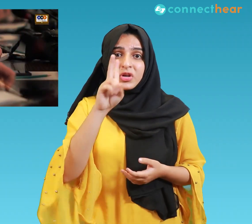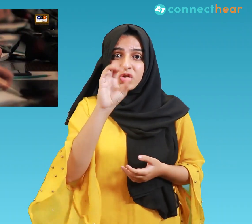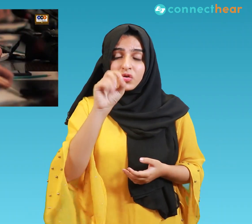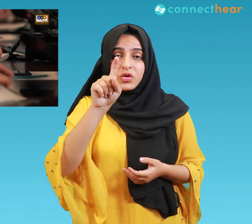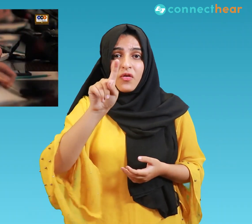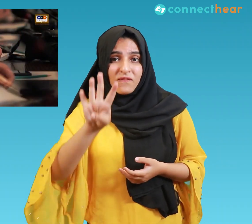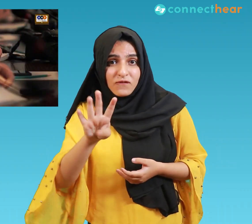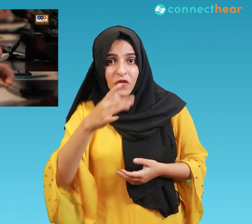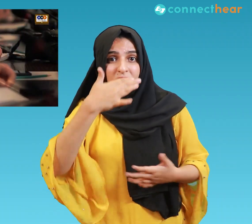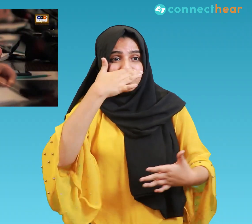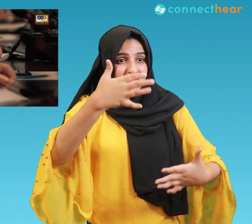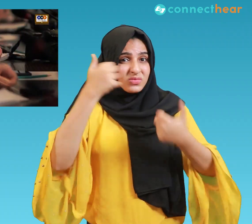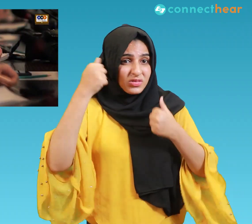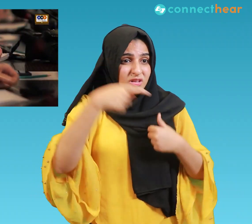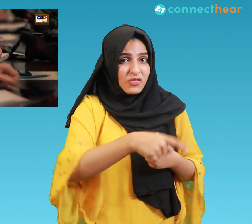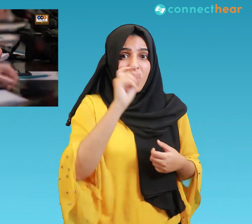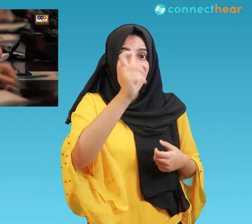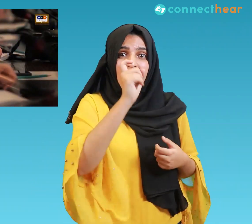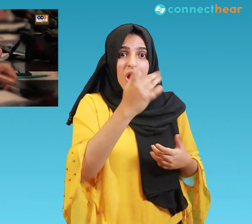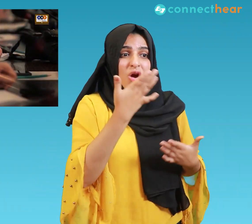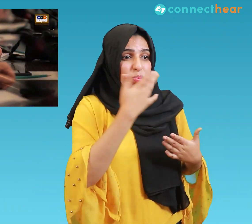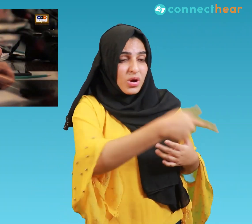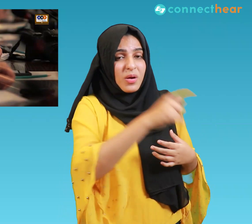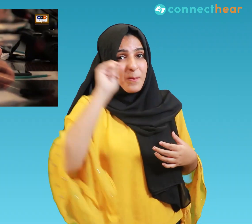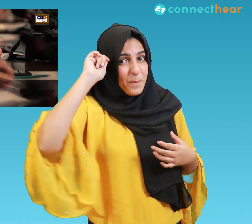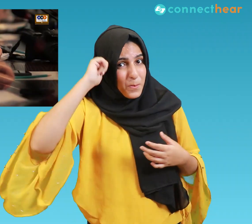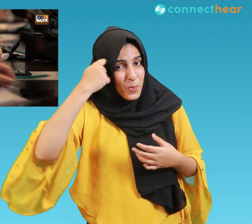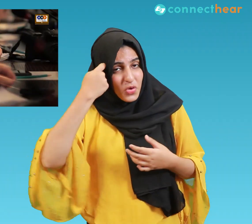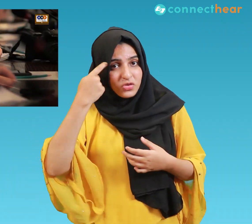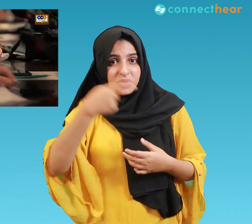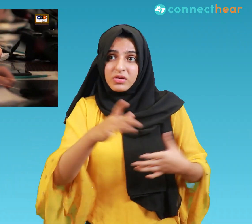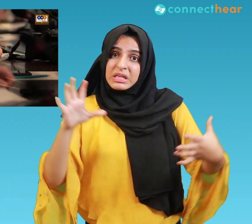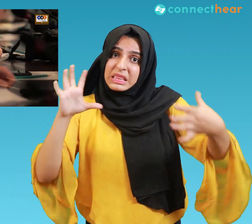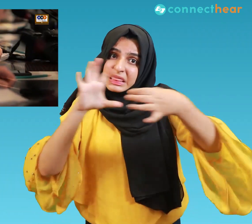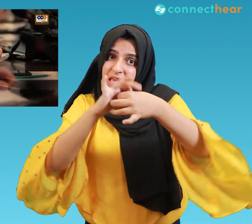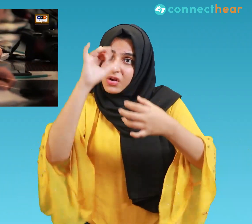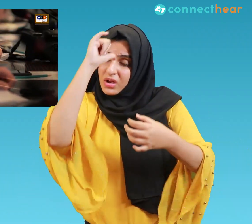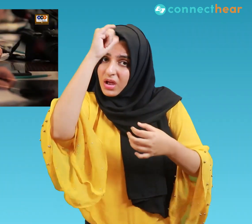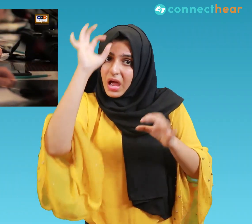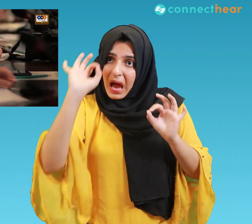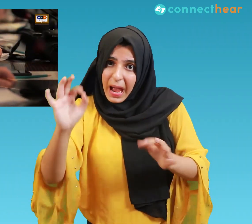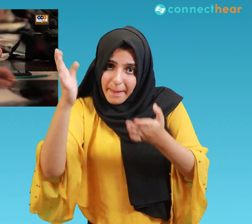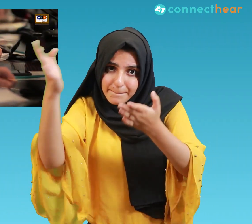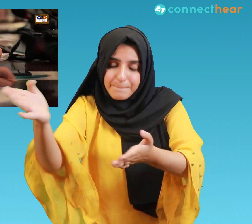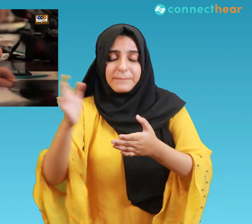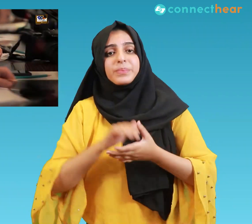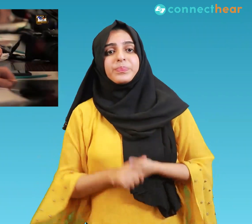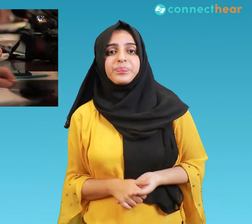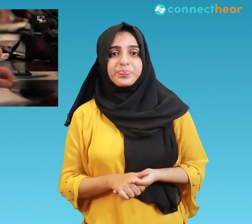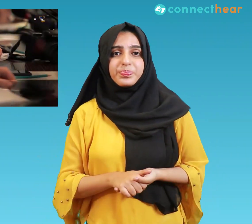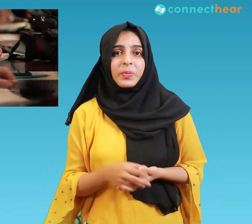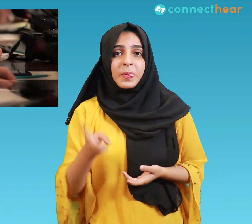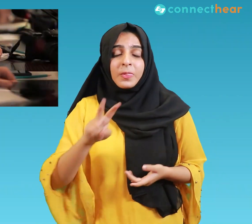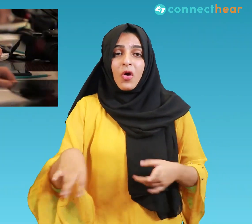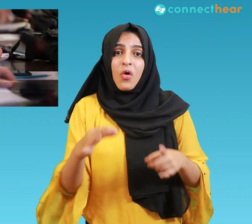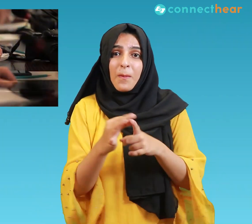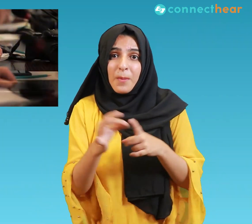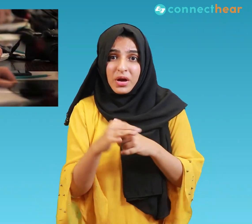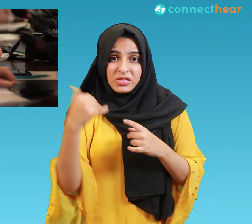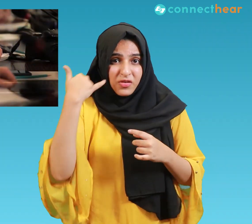attack on an army school in Peshawar was in touch with an Indian consulate. He said Pakistan has the phone number of the handlers